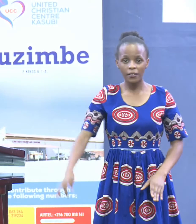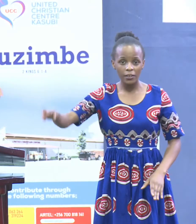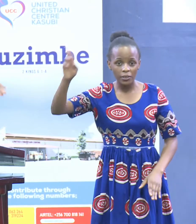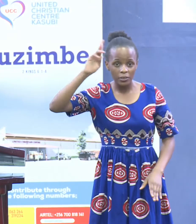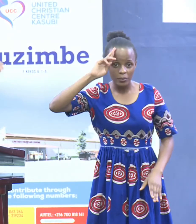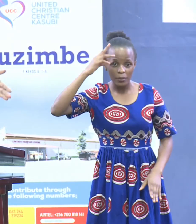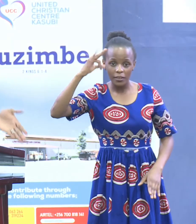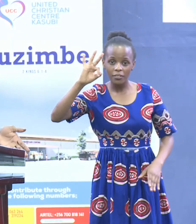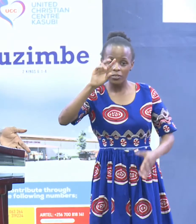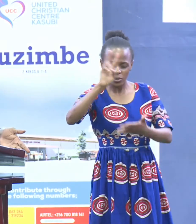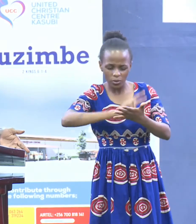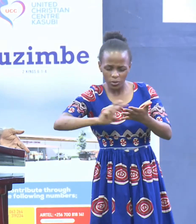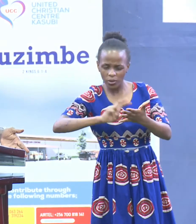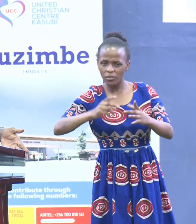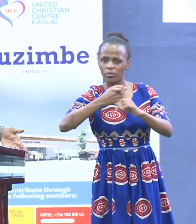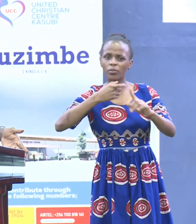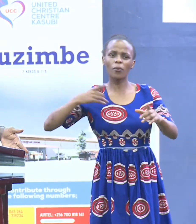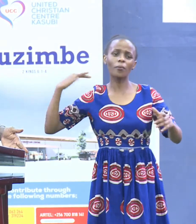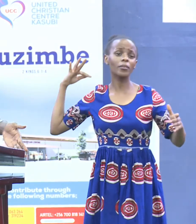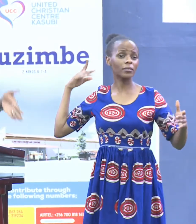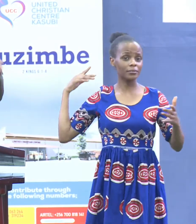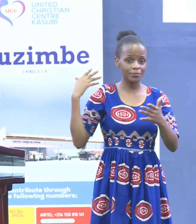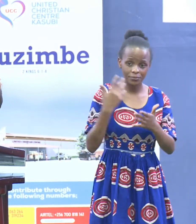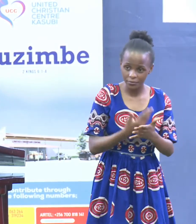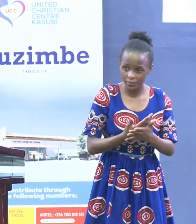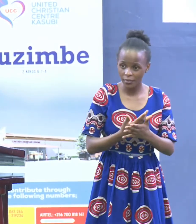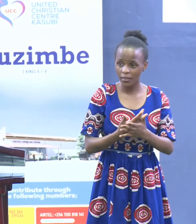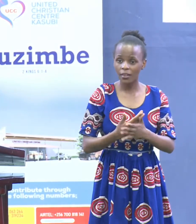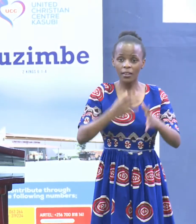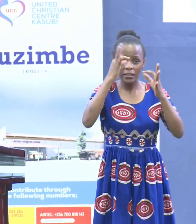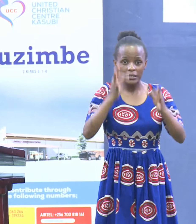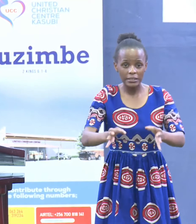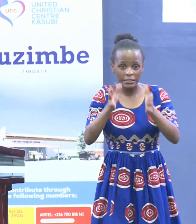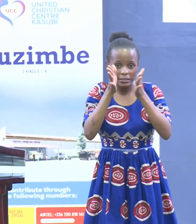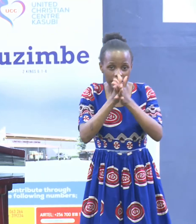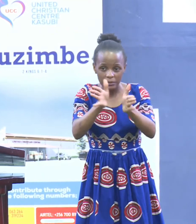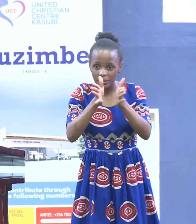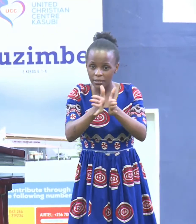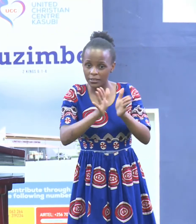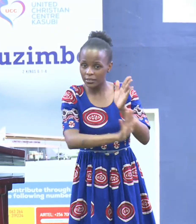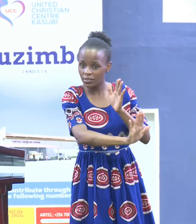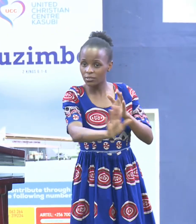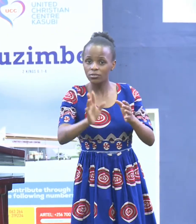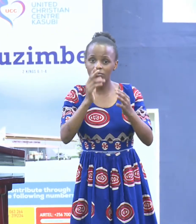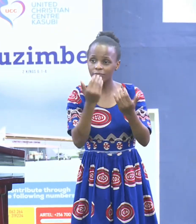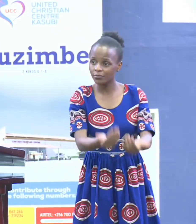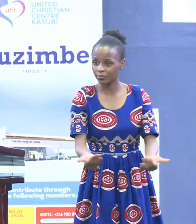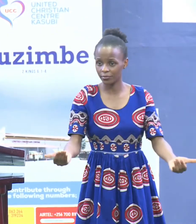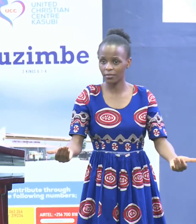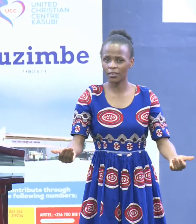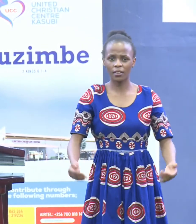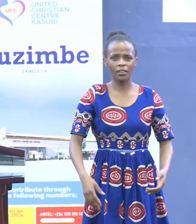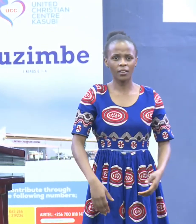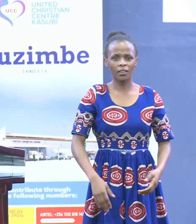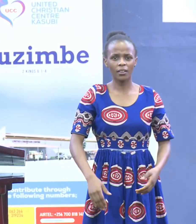Mujjukire bono oba osomye okuva emabega. Remember if you read from the previous chapters. Ebinyonyola abaana bano. What explains these children?